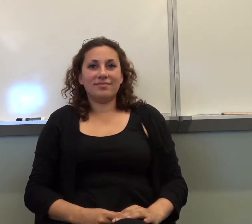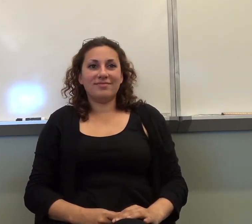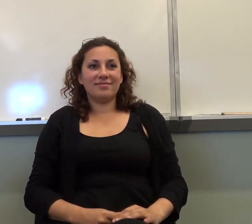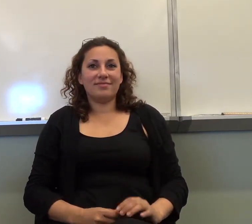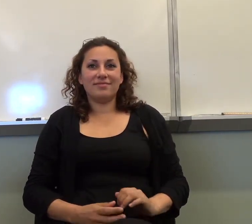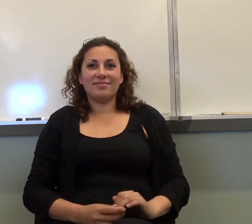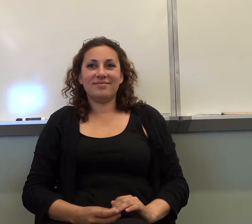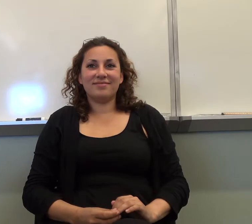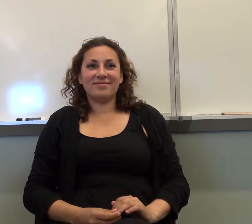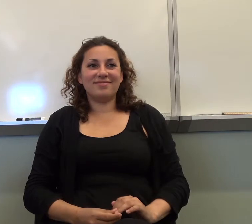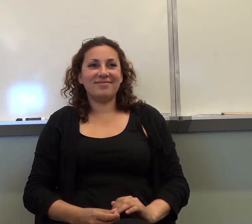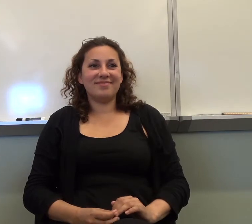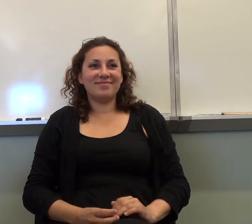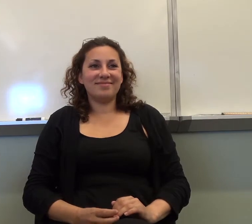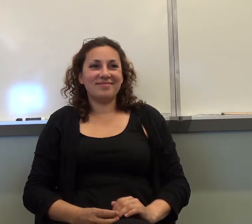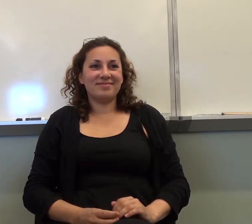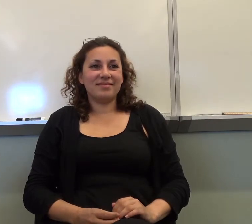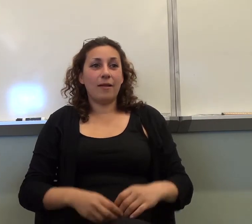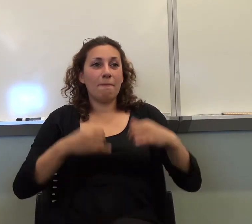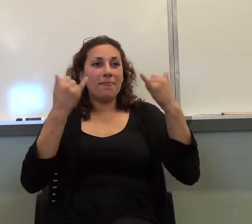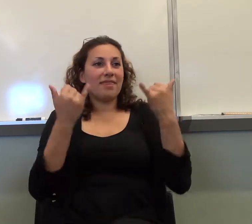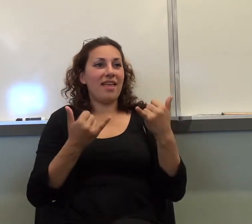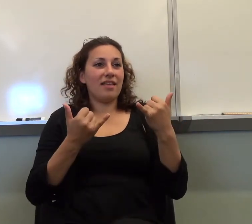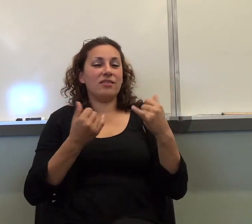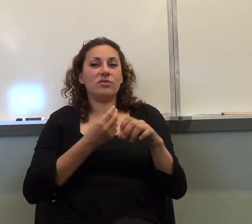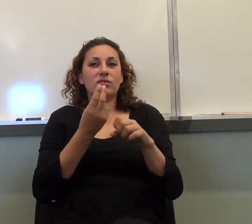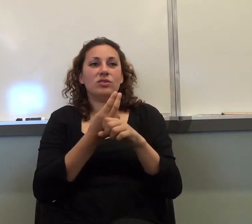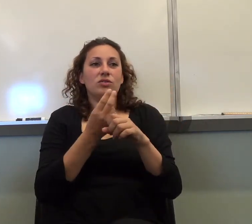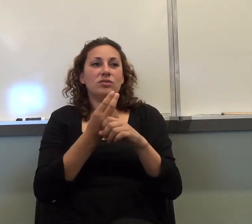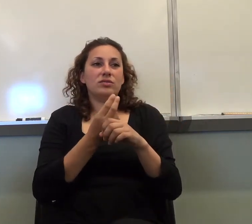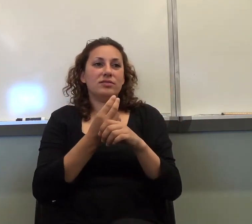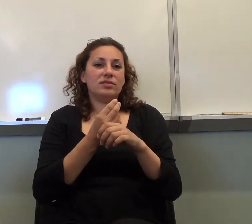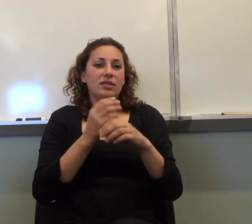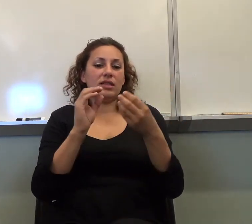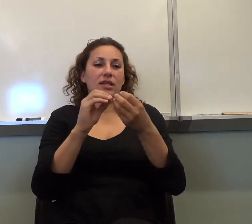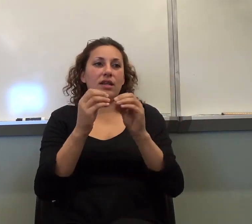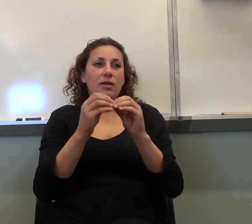Okay, now let's go to the exponential notation for this, because that's what you use in algebra.